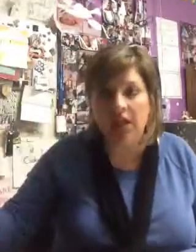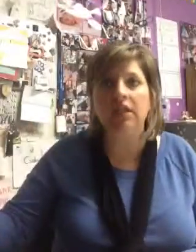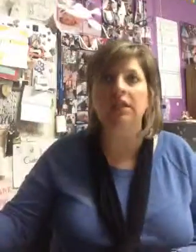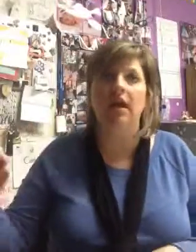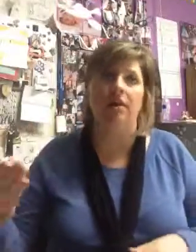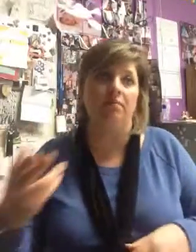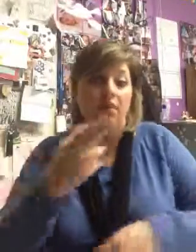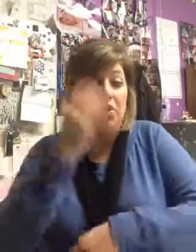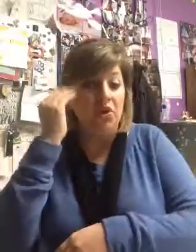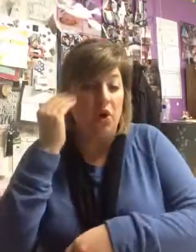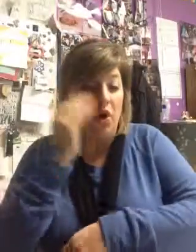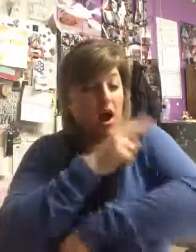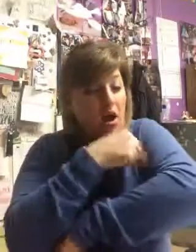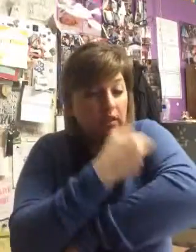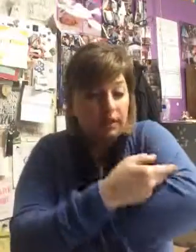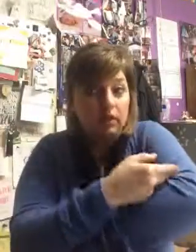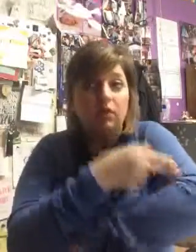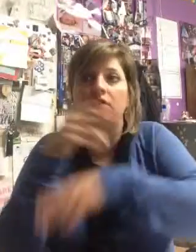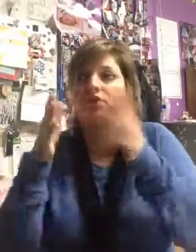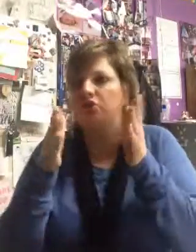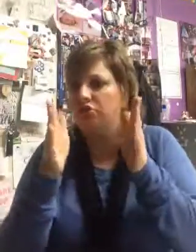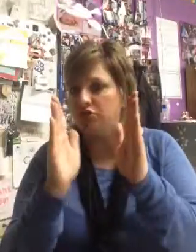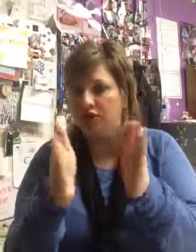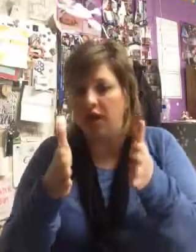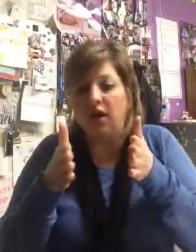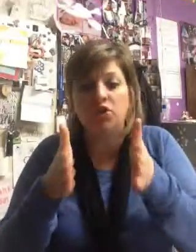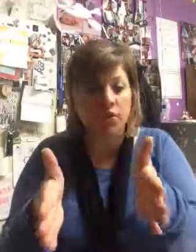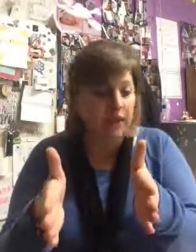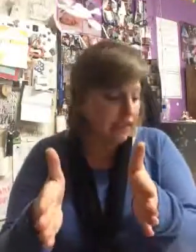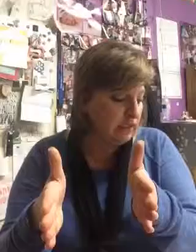things. You know, hospitals, streets,